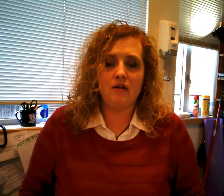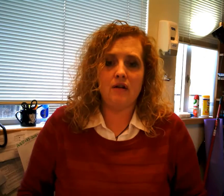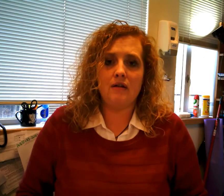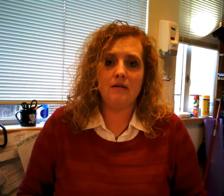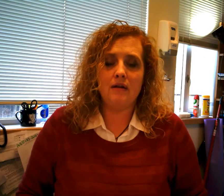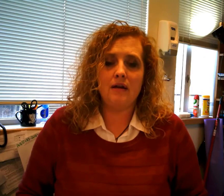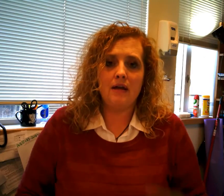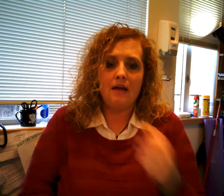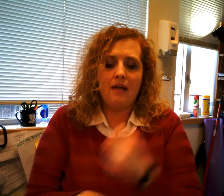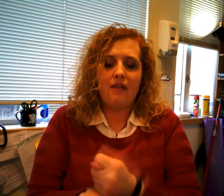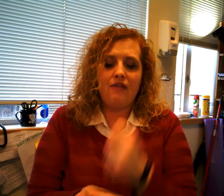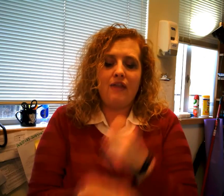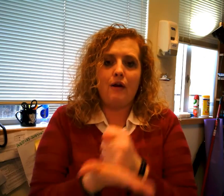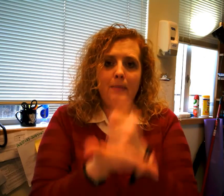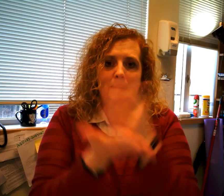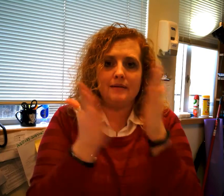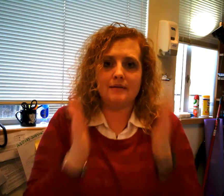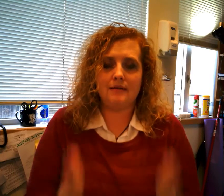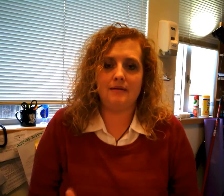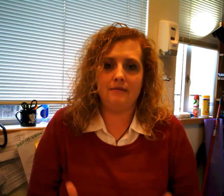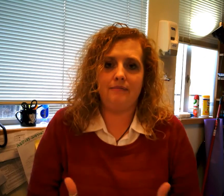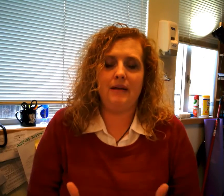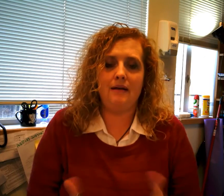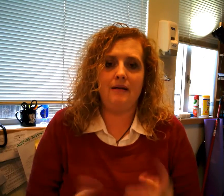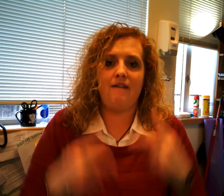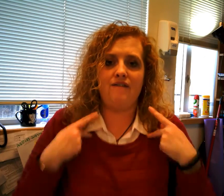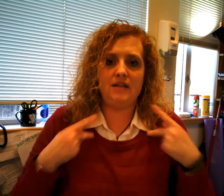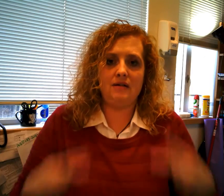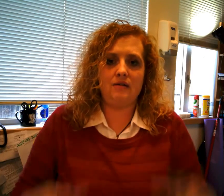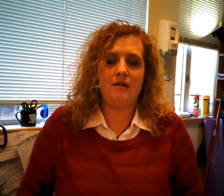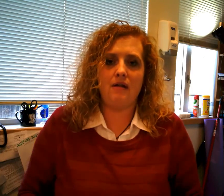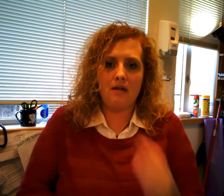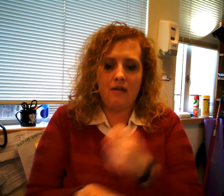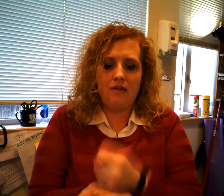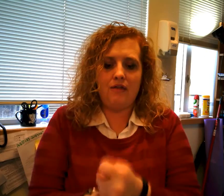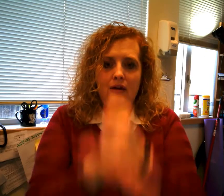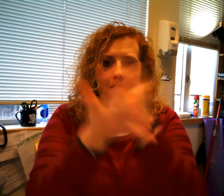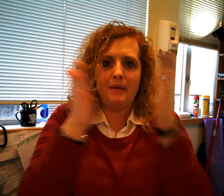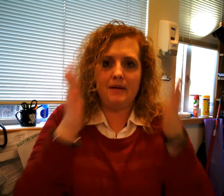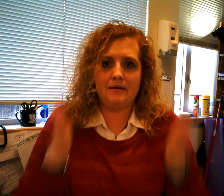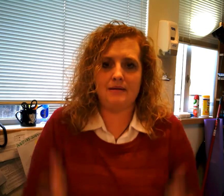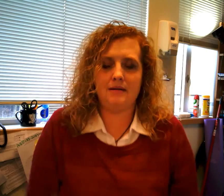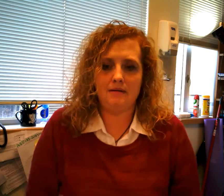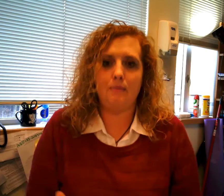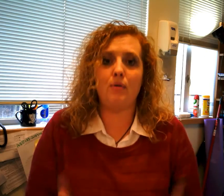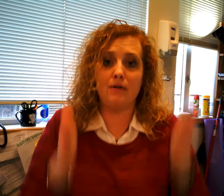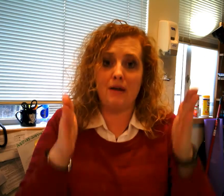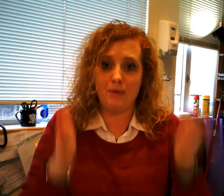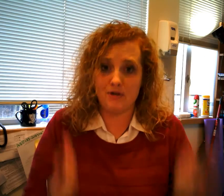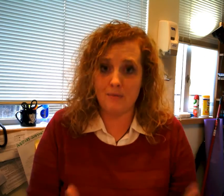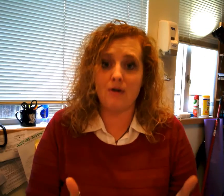Physical therapist. Okay, physical therapist. A person marker at